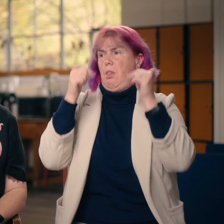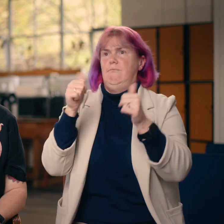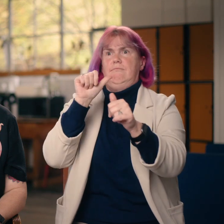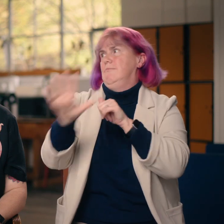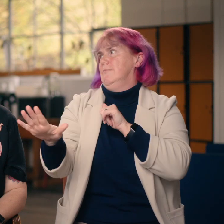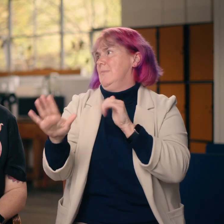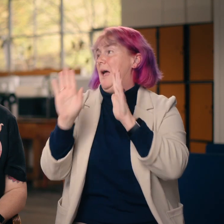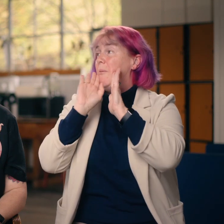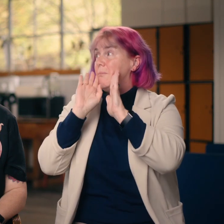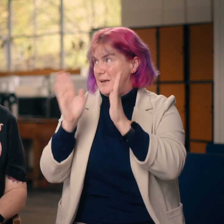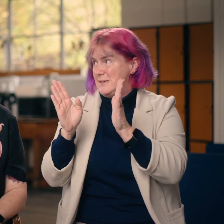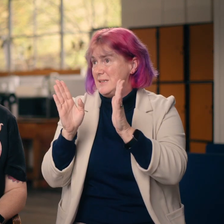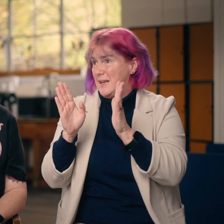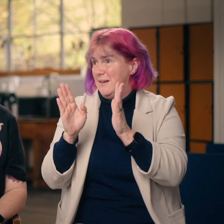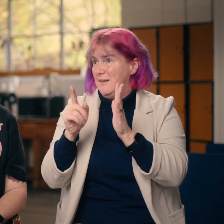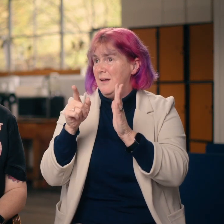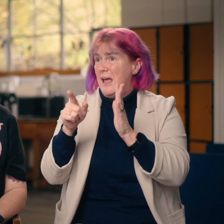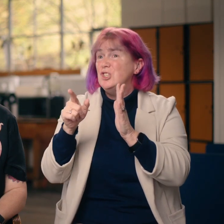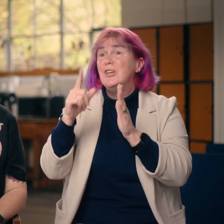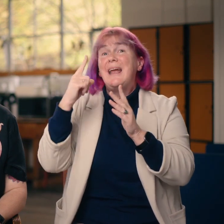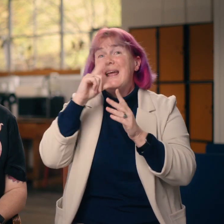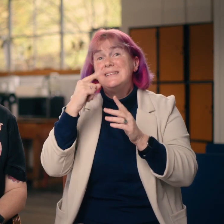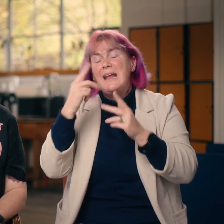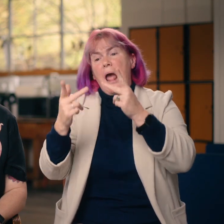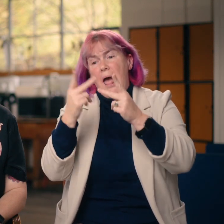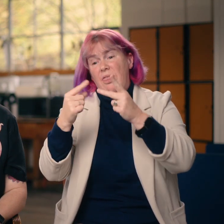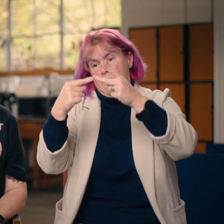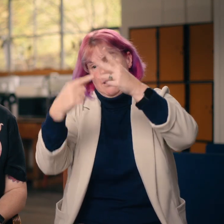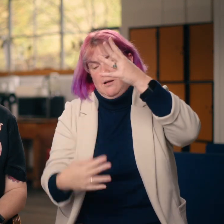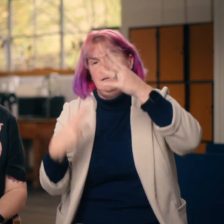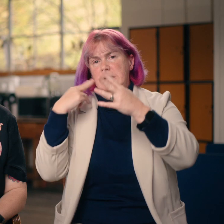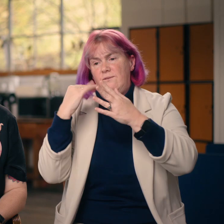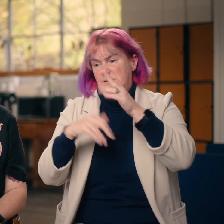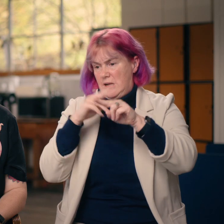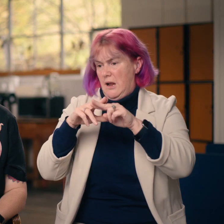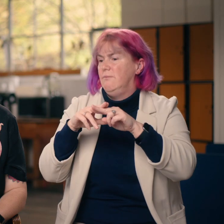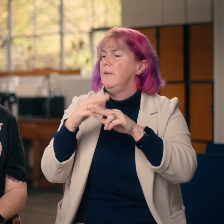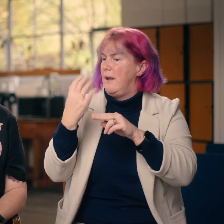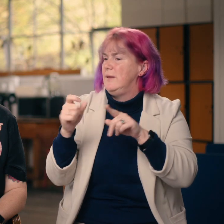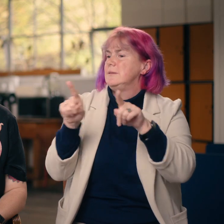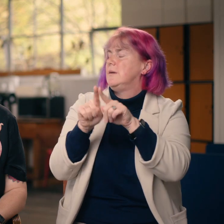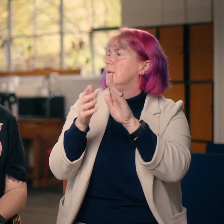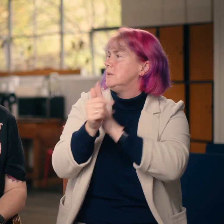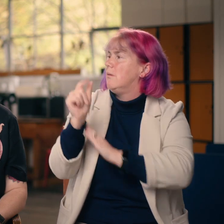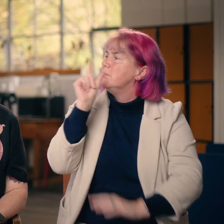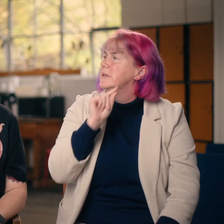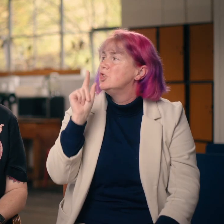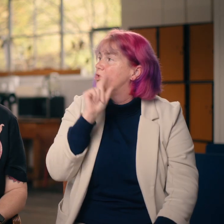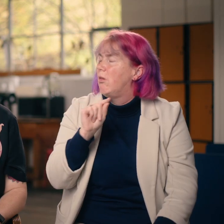you can become a principal," was just amazing. And I know she sees that same potential in other deaf staff.